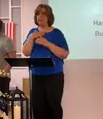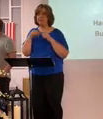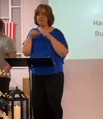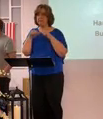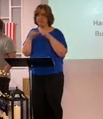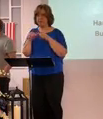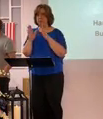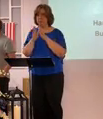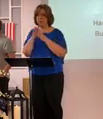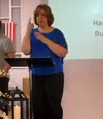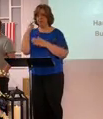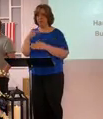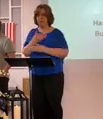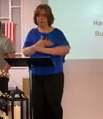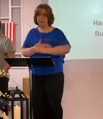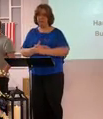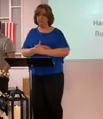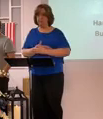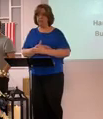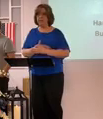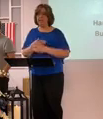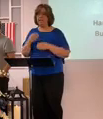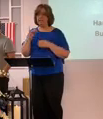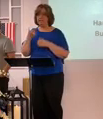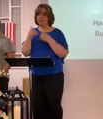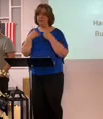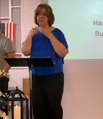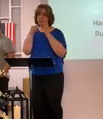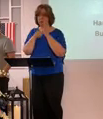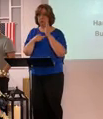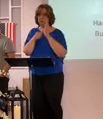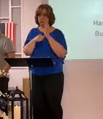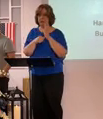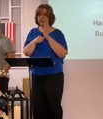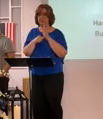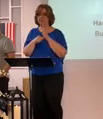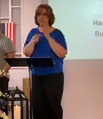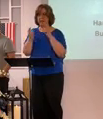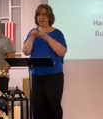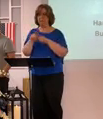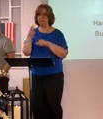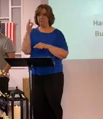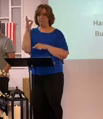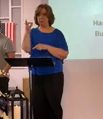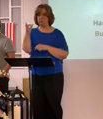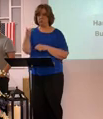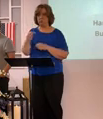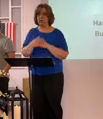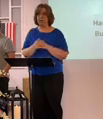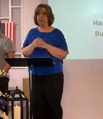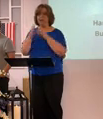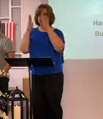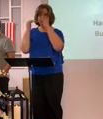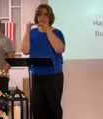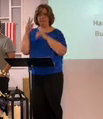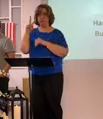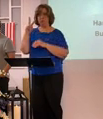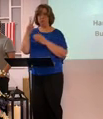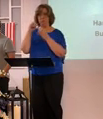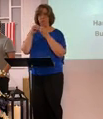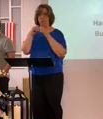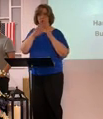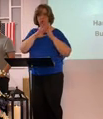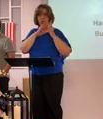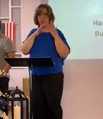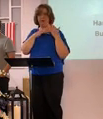he does still have more surgeries to come in his future. He's expected to have 2 more open heart